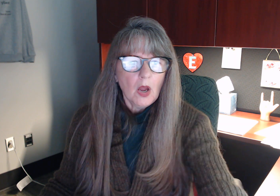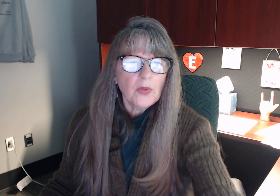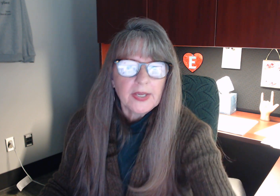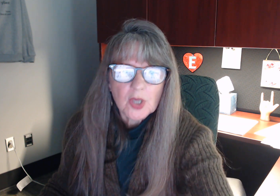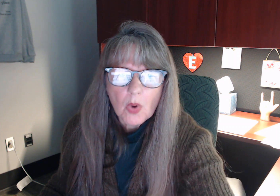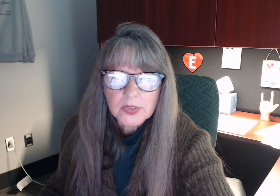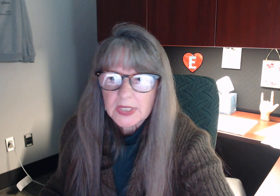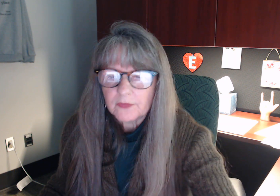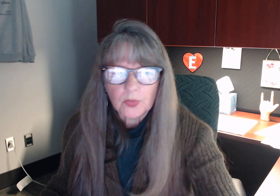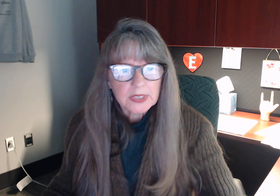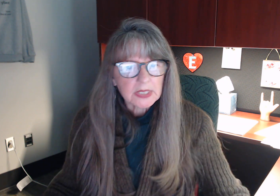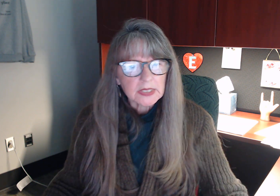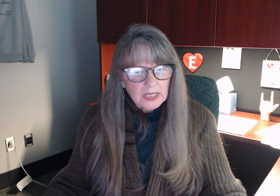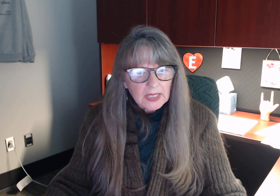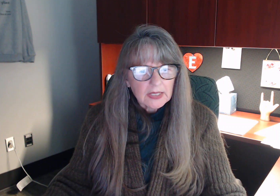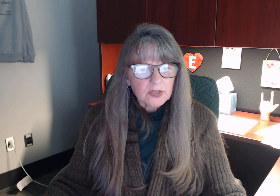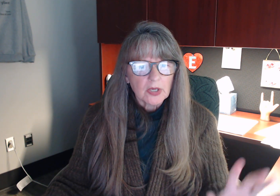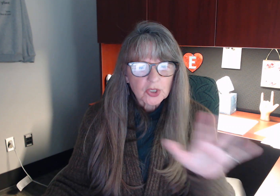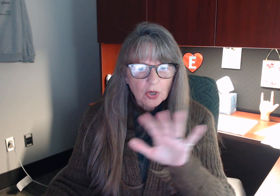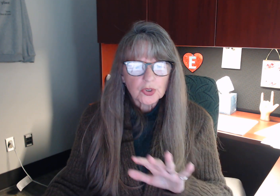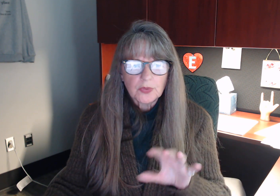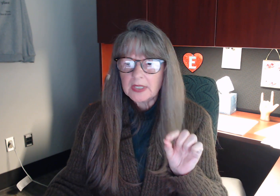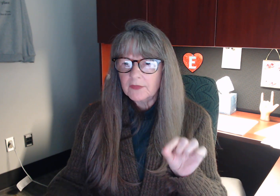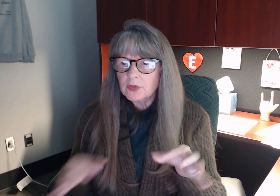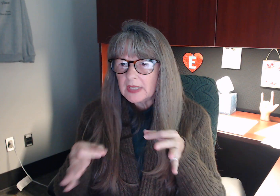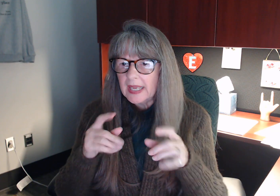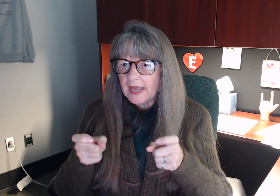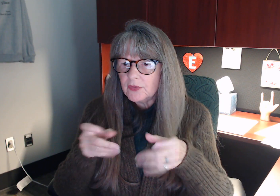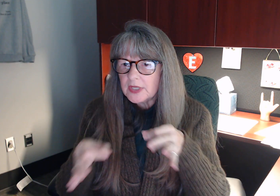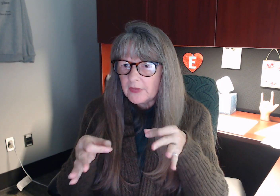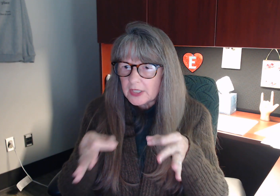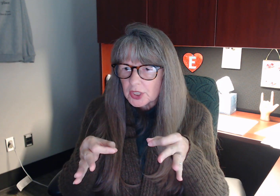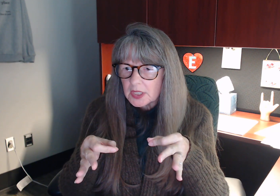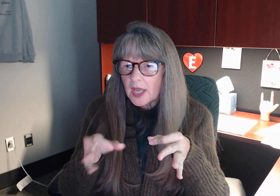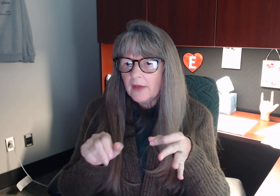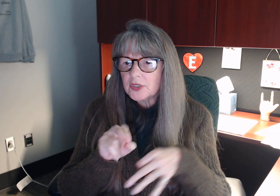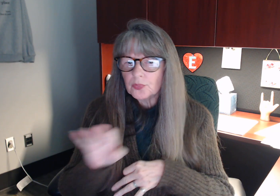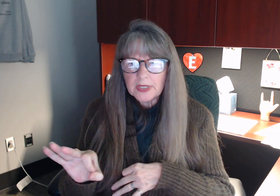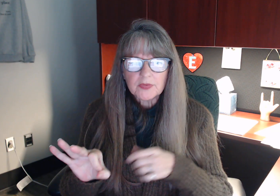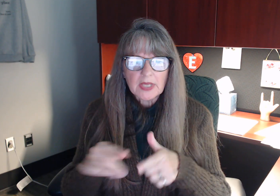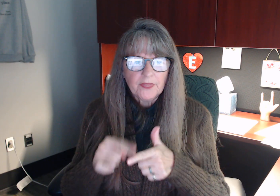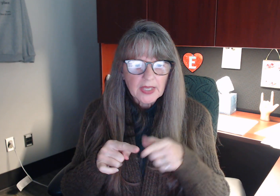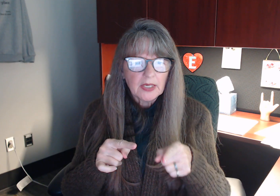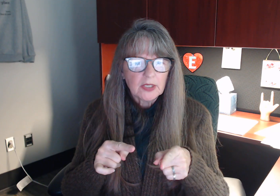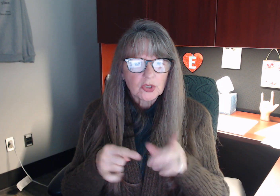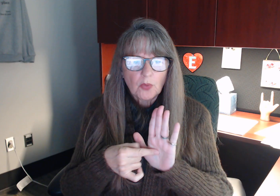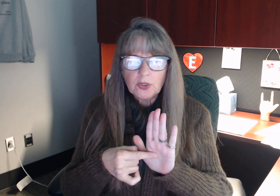Okay, so on slide 46 again, it shows you, it gave you the definition of these reefs, and then it's showing you